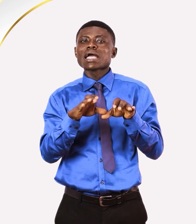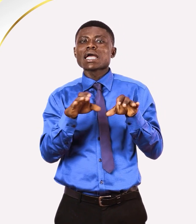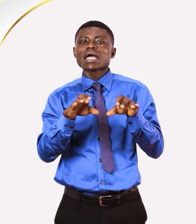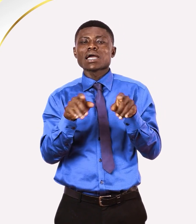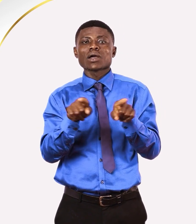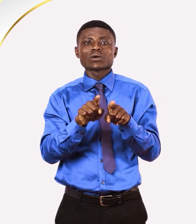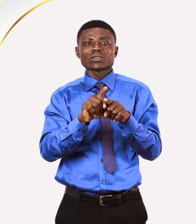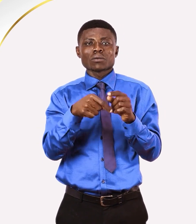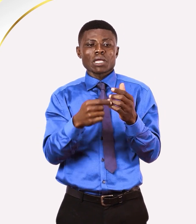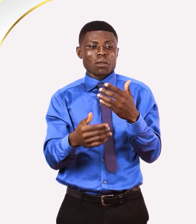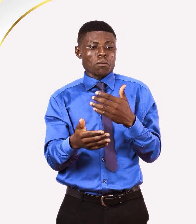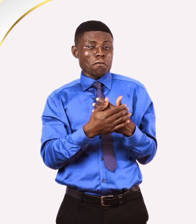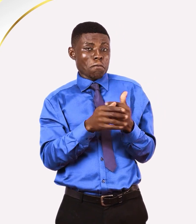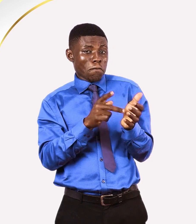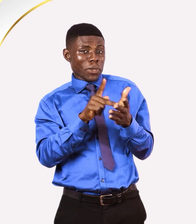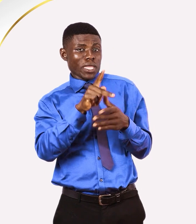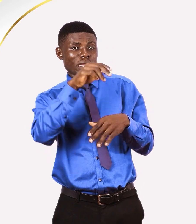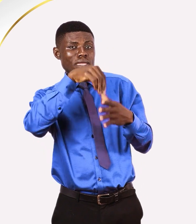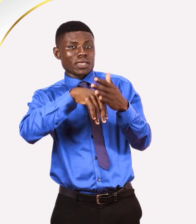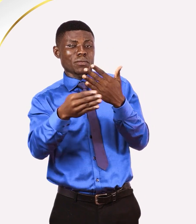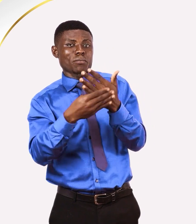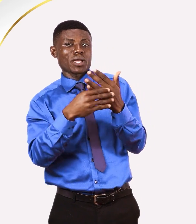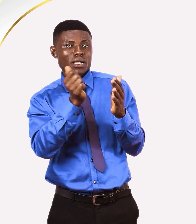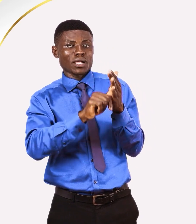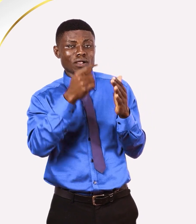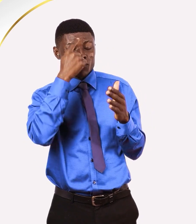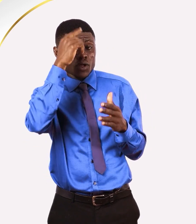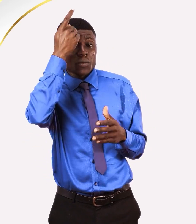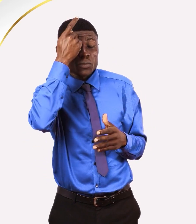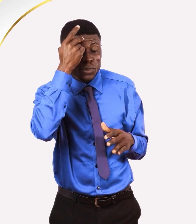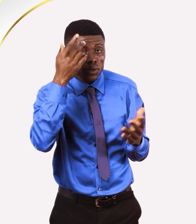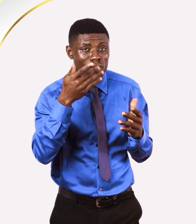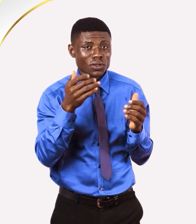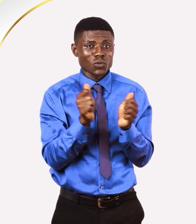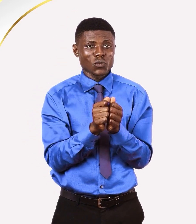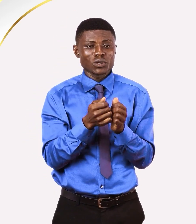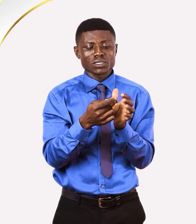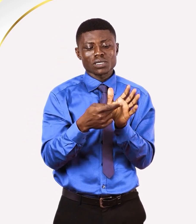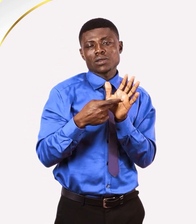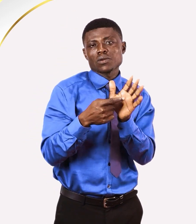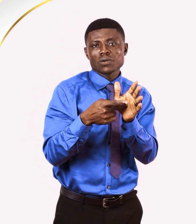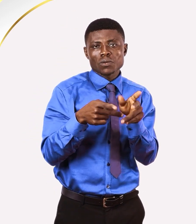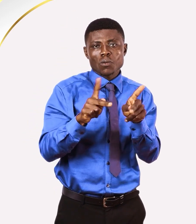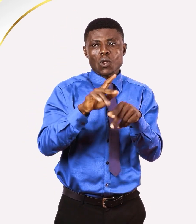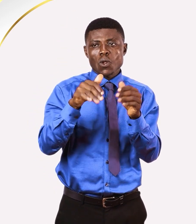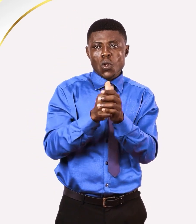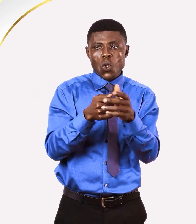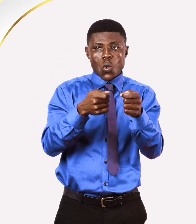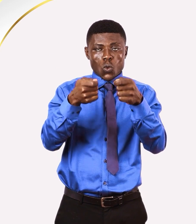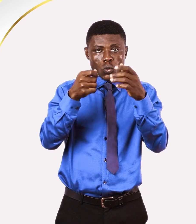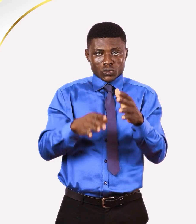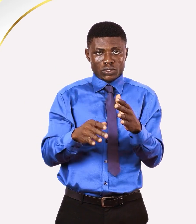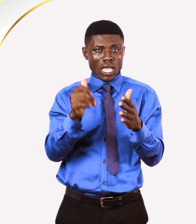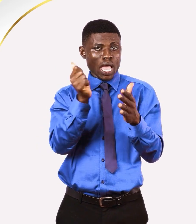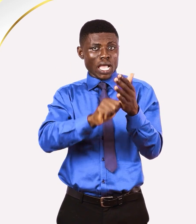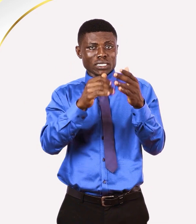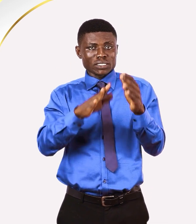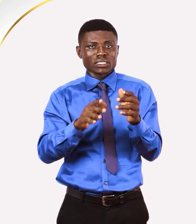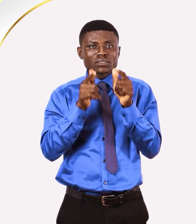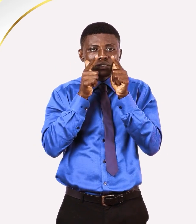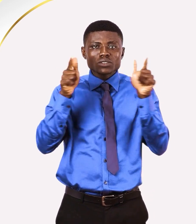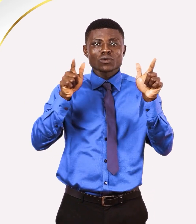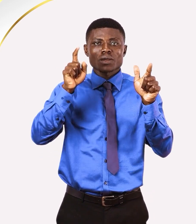the Act and be paid into a bank account opened for the purpose with the approval of the Controller